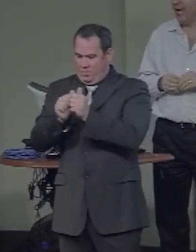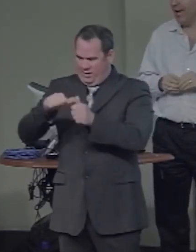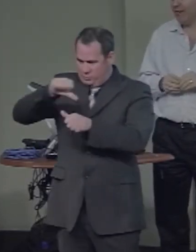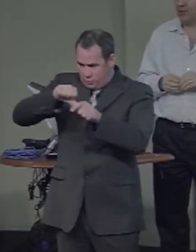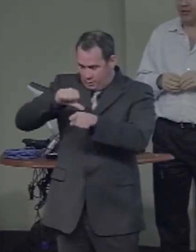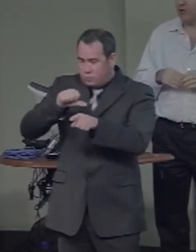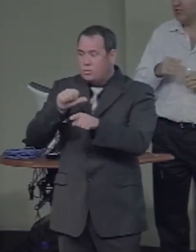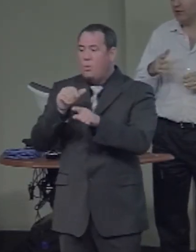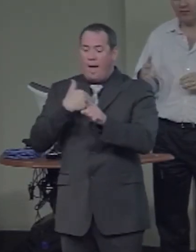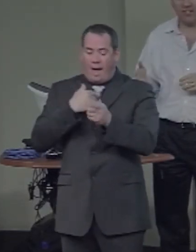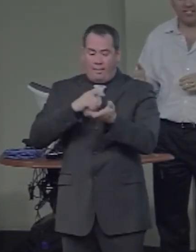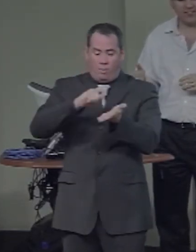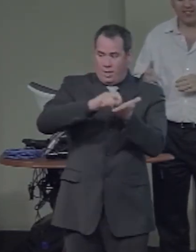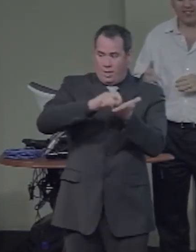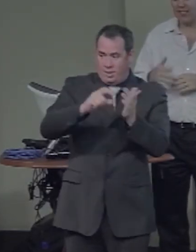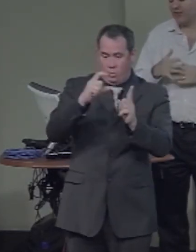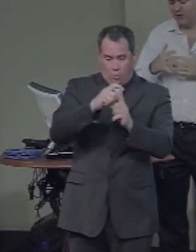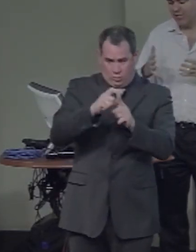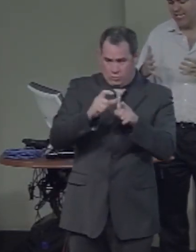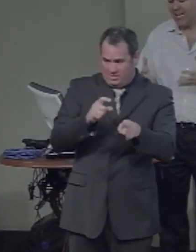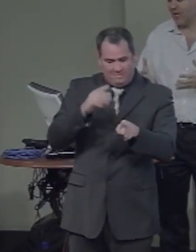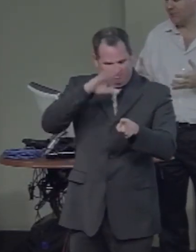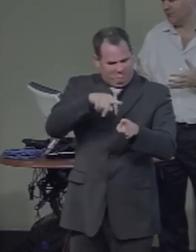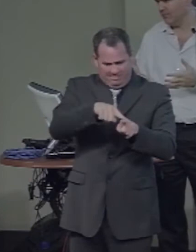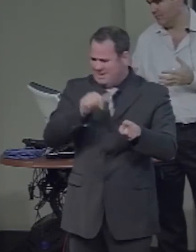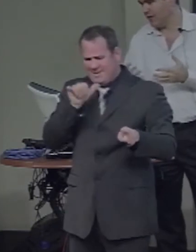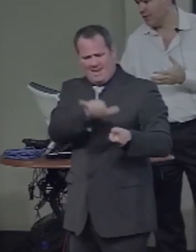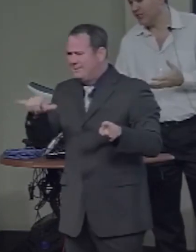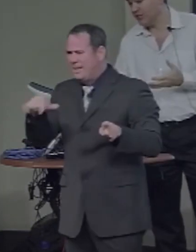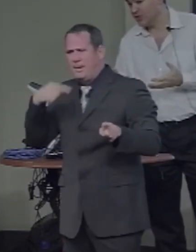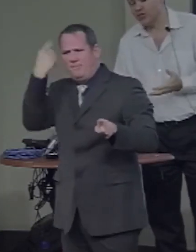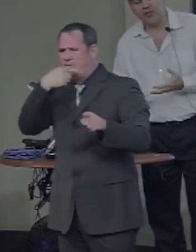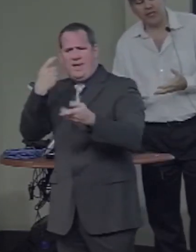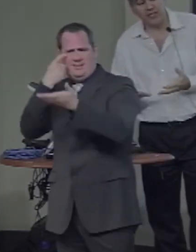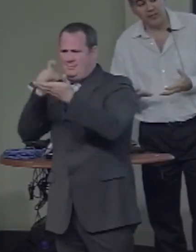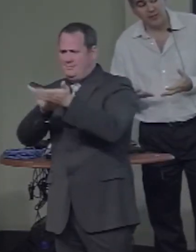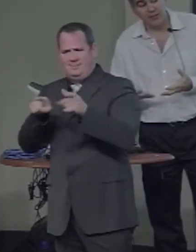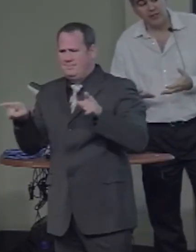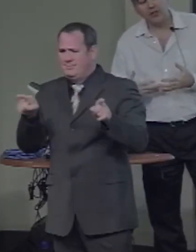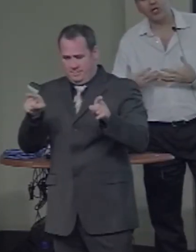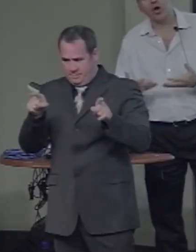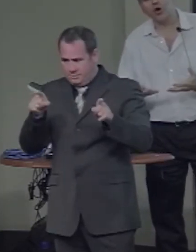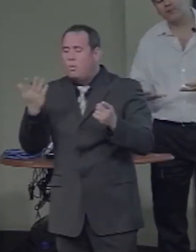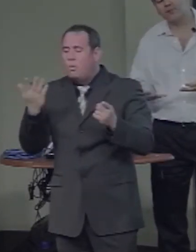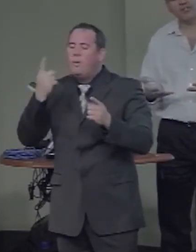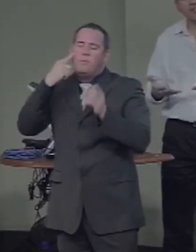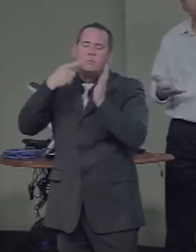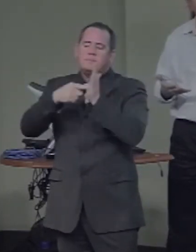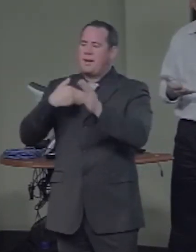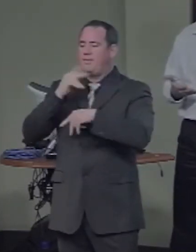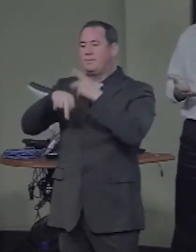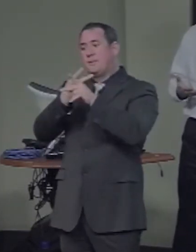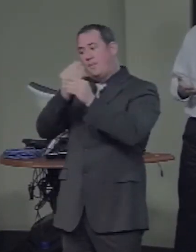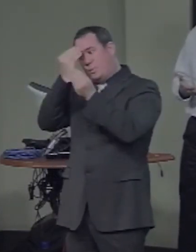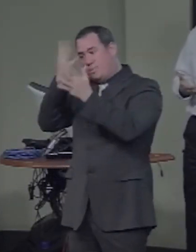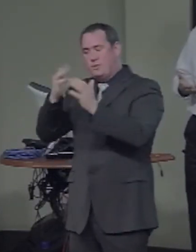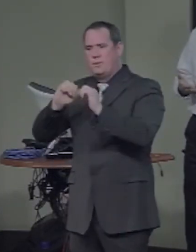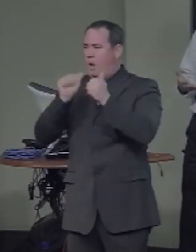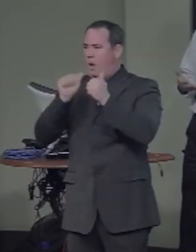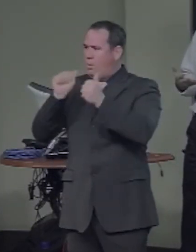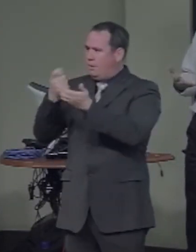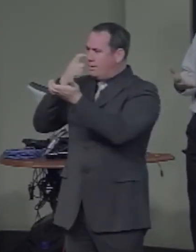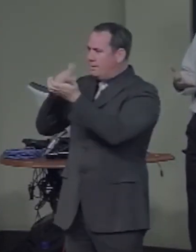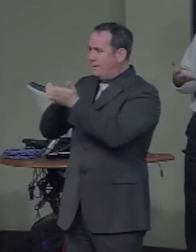you would have to code different faces is really not very well suited to code differences among words.